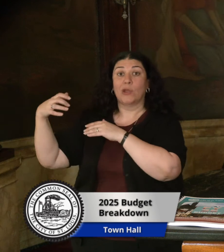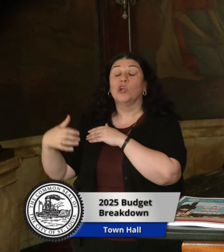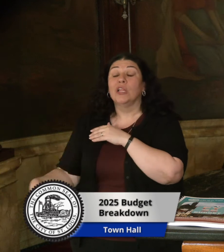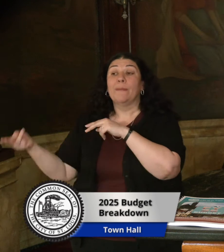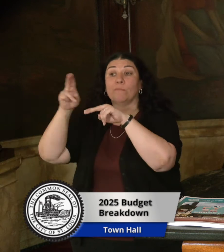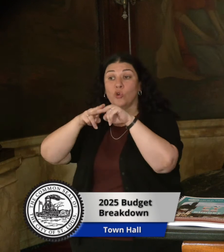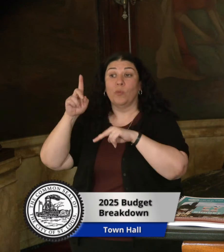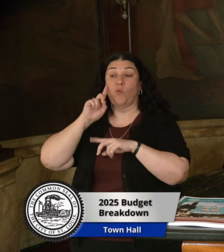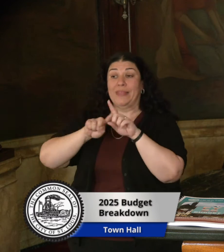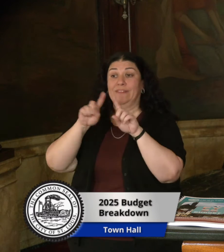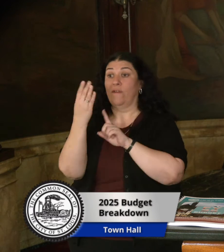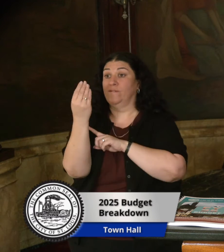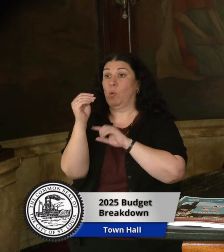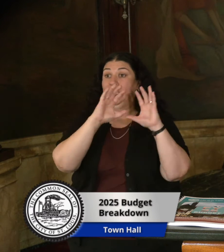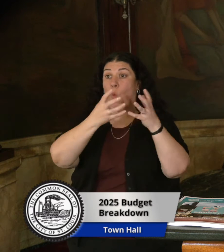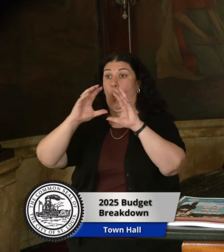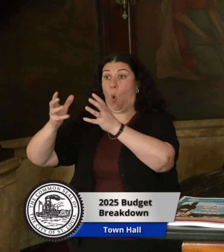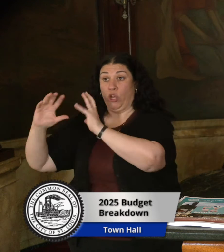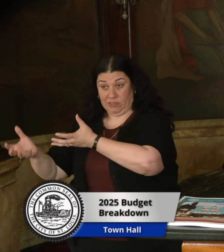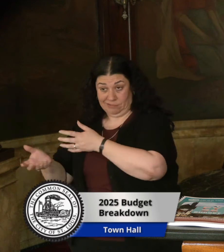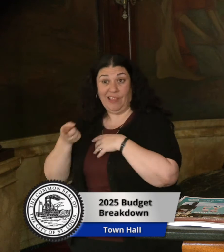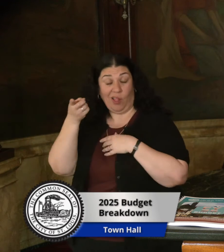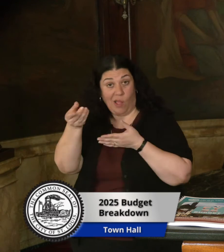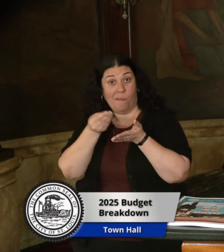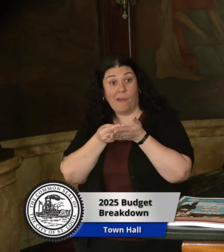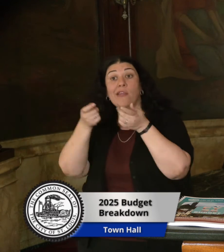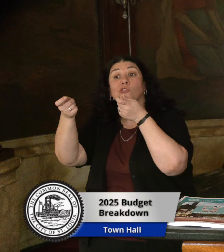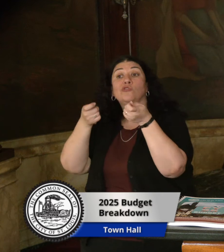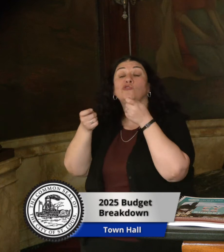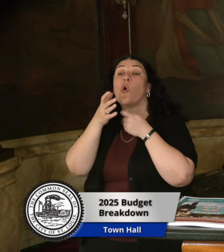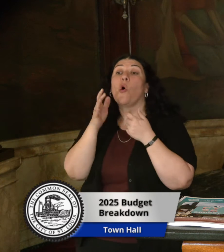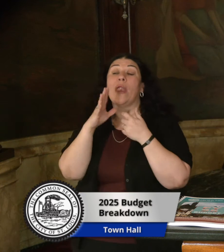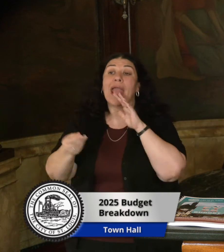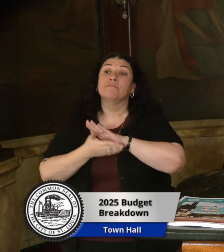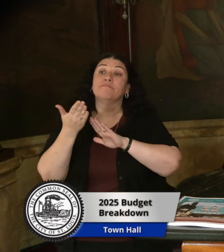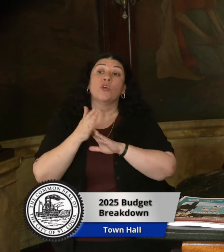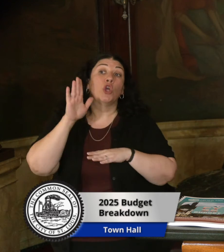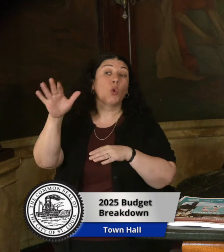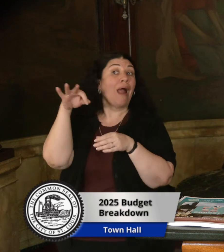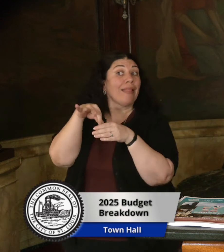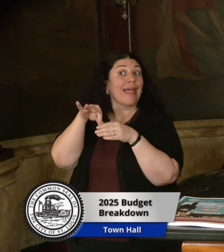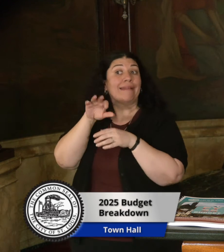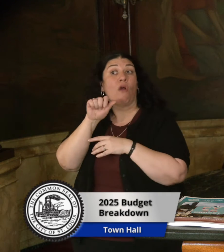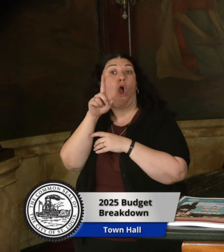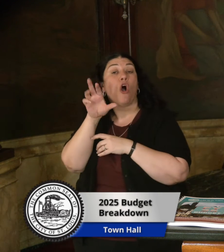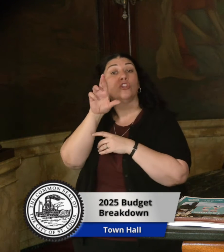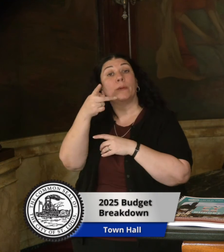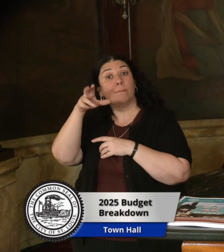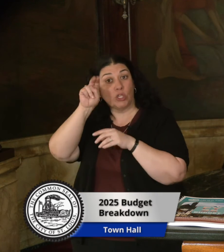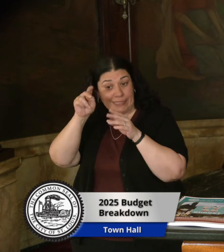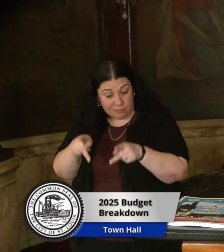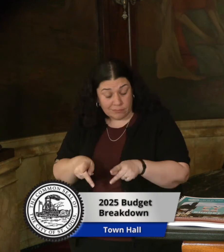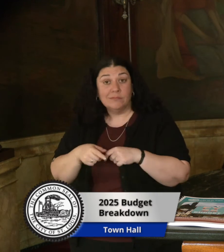city's 14 wards. Ward capital funds are controlled and administered by your elected alderperson and can be used